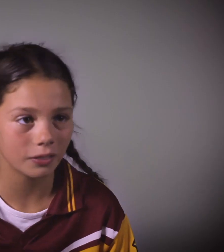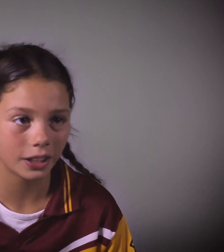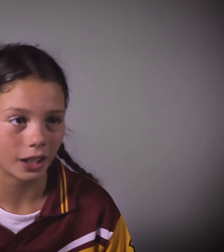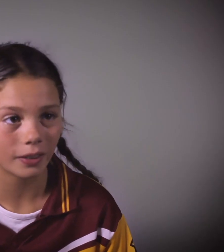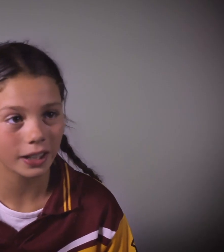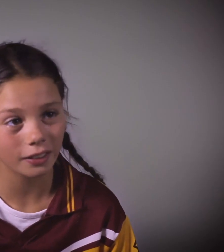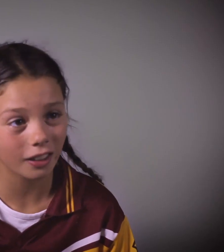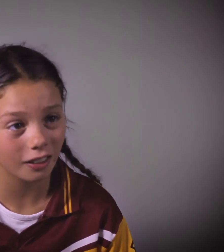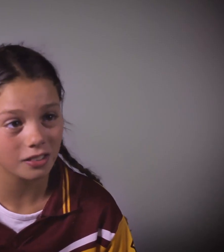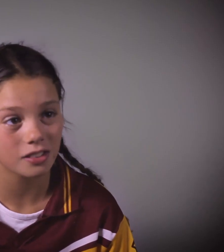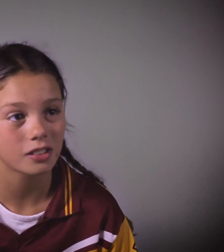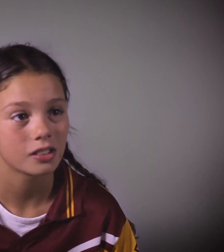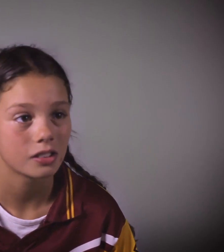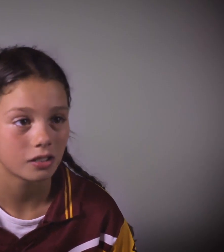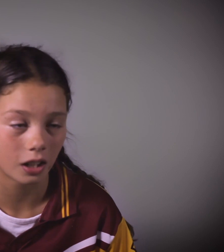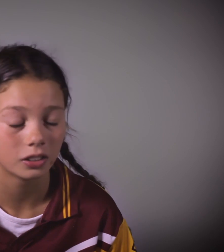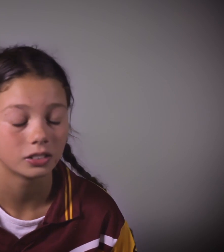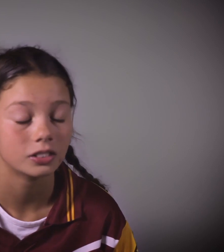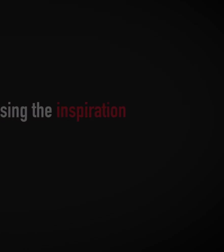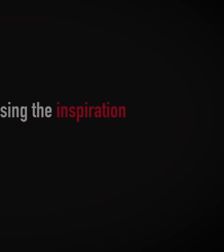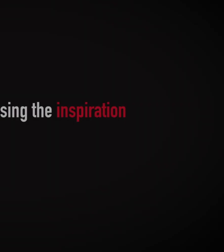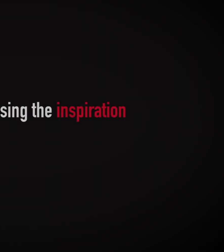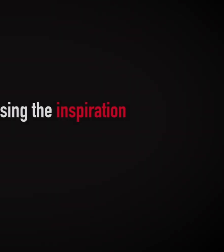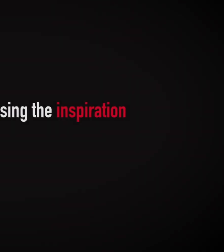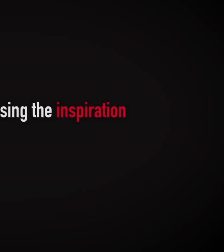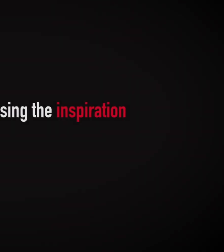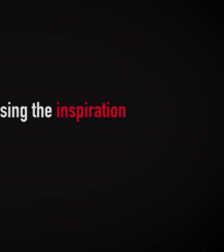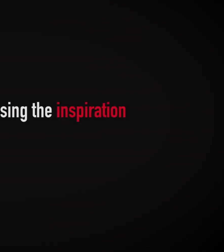I don't really know any of the girls, so.